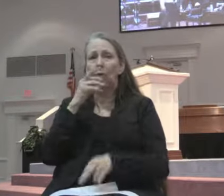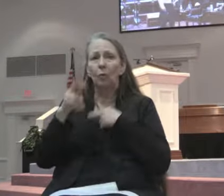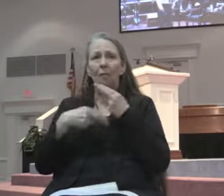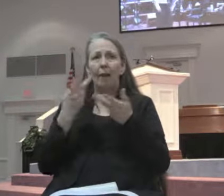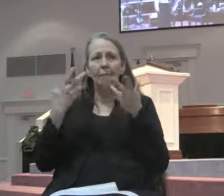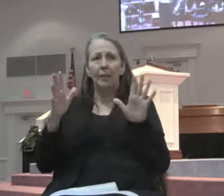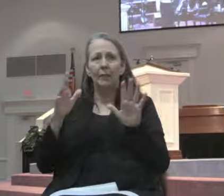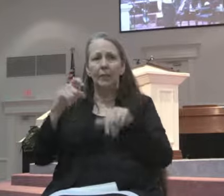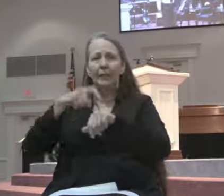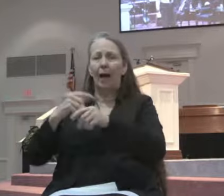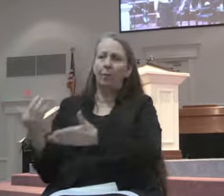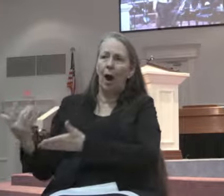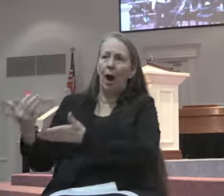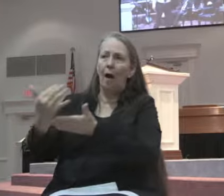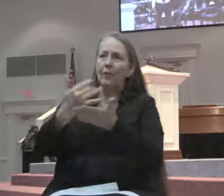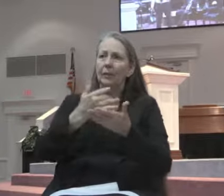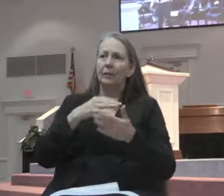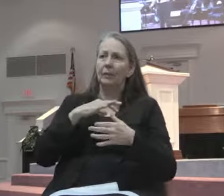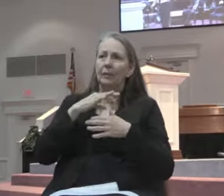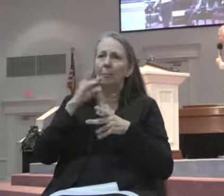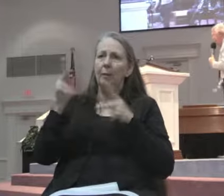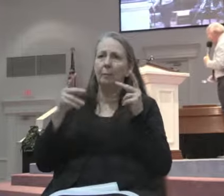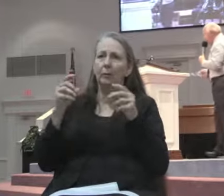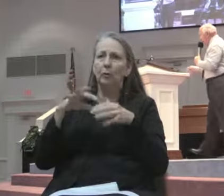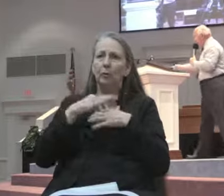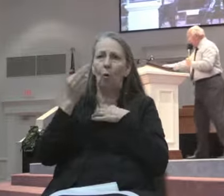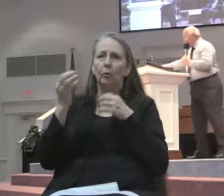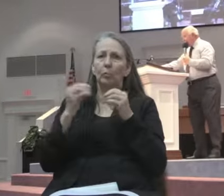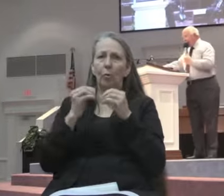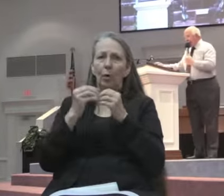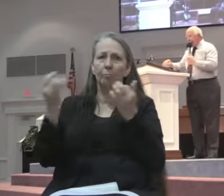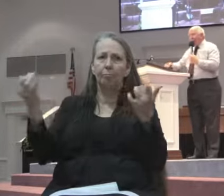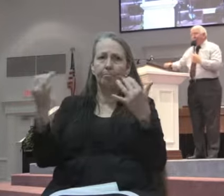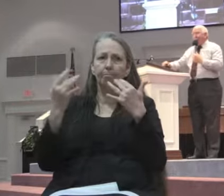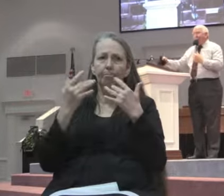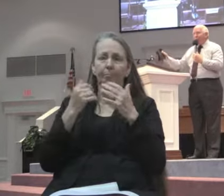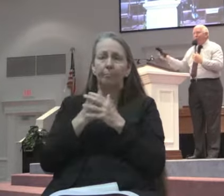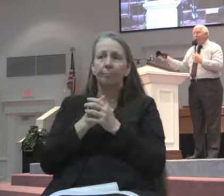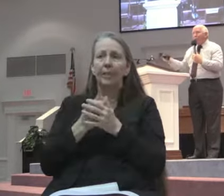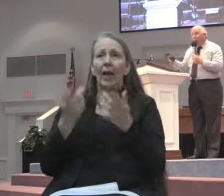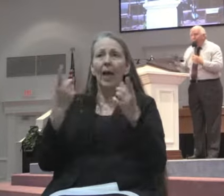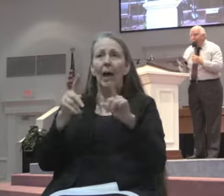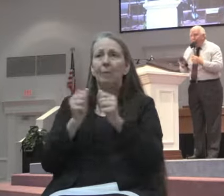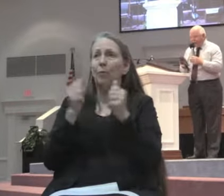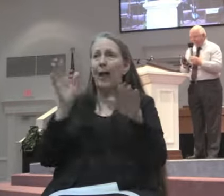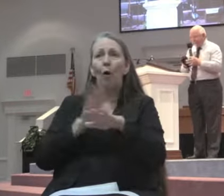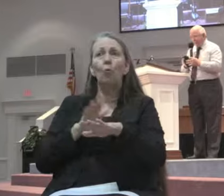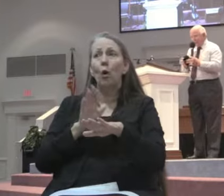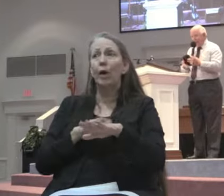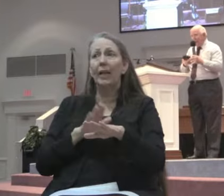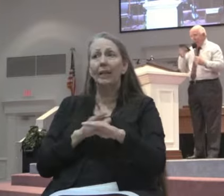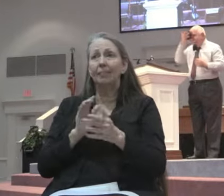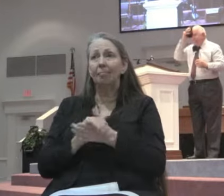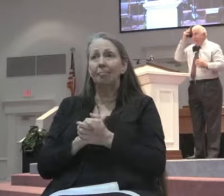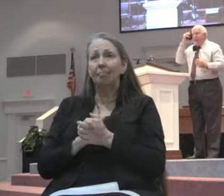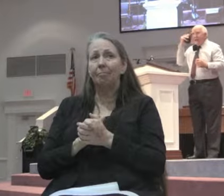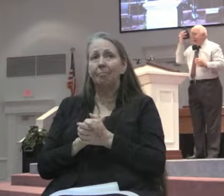It'll come soon. And when it happens, it's going to happen without warning.